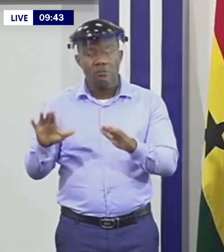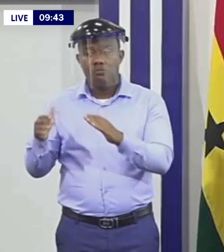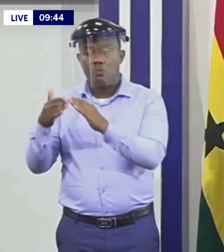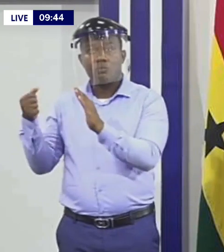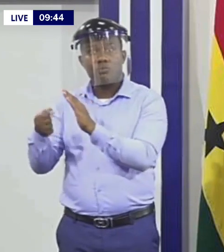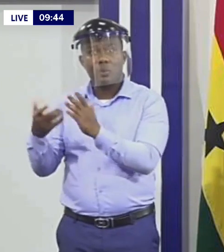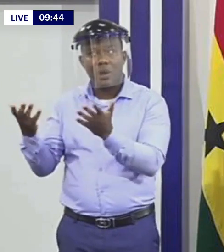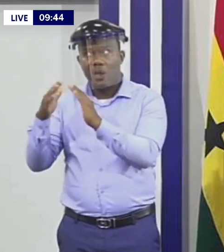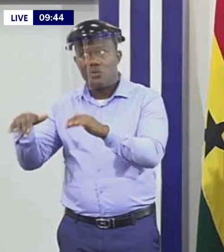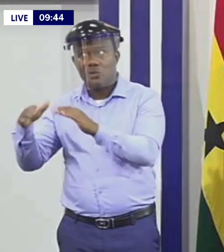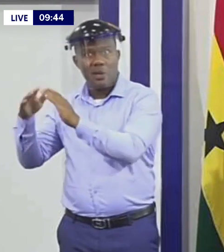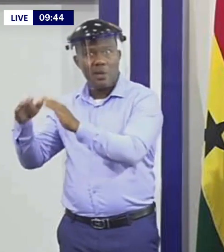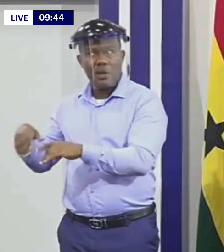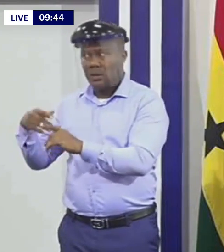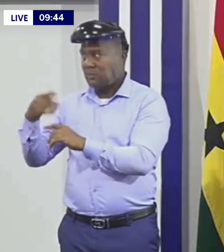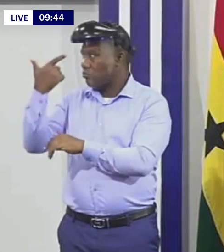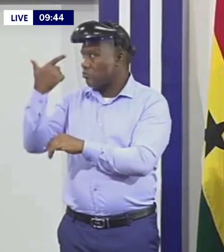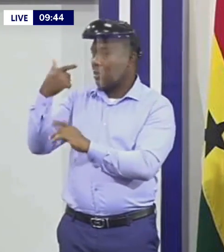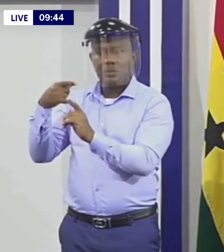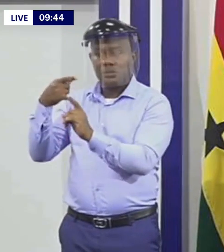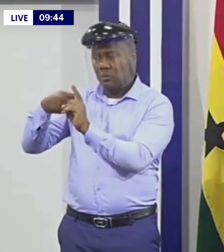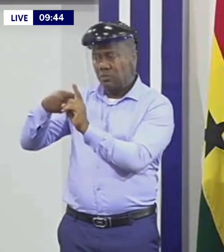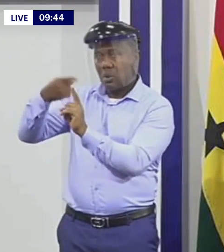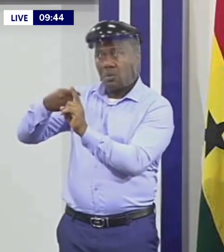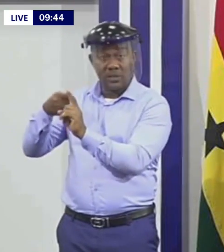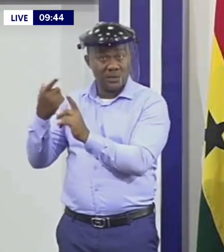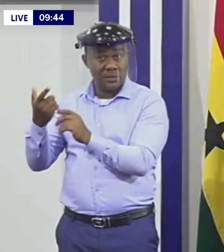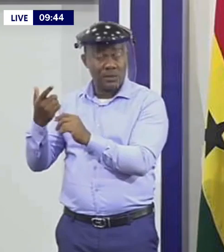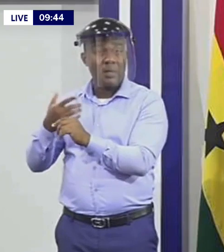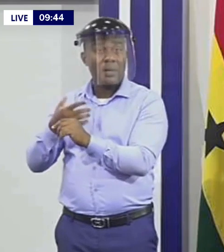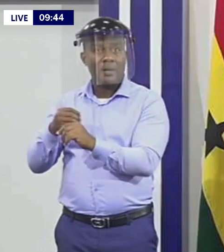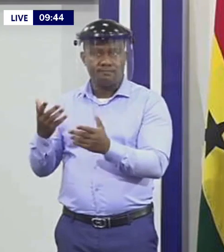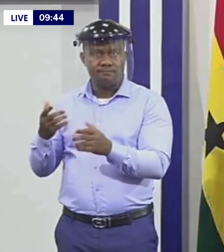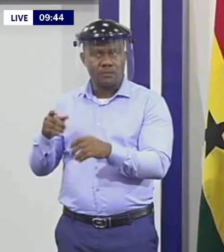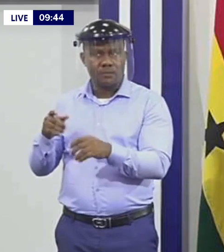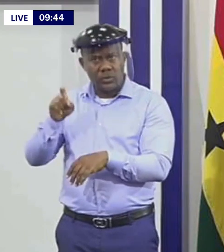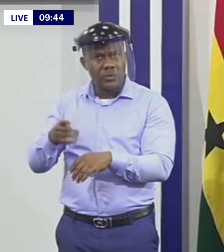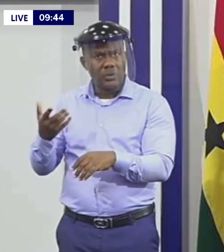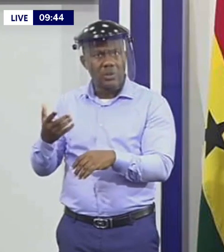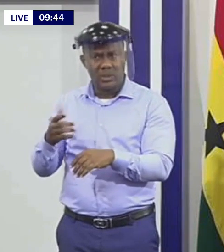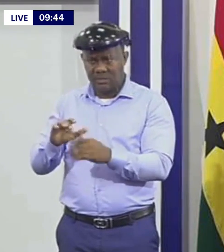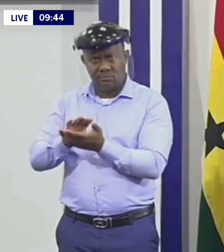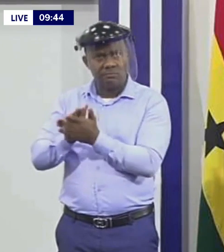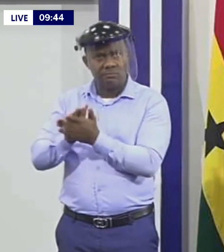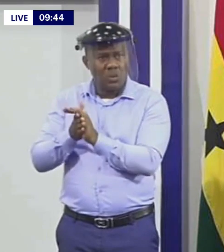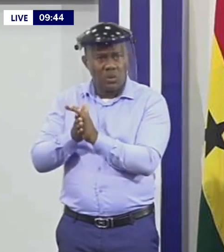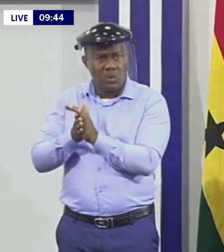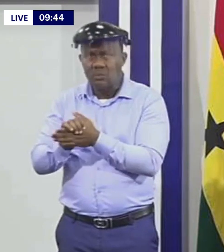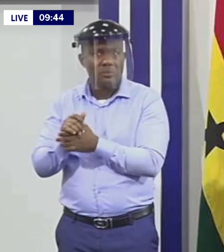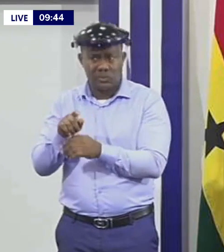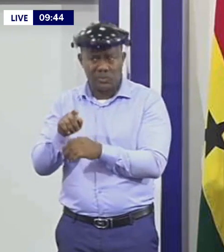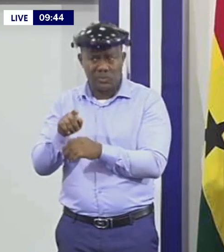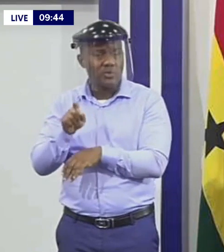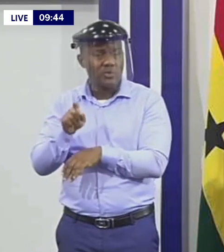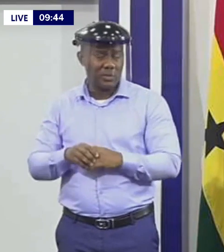facilities, temperature monitoring, and then also strengthening triaging when people are entering these areas. So it's very